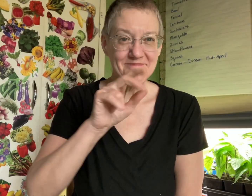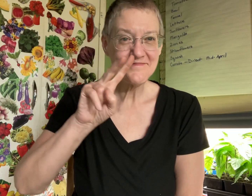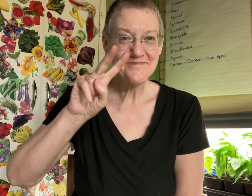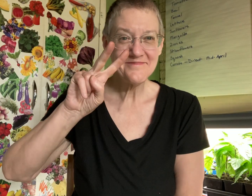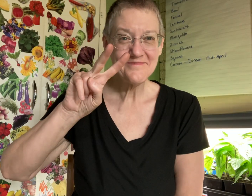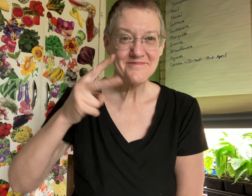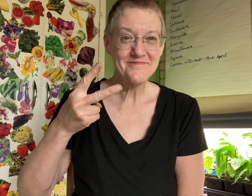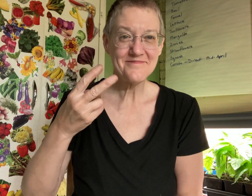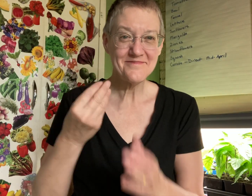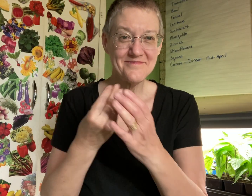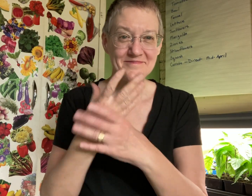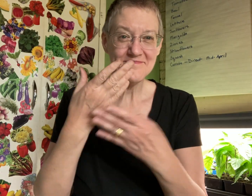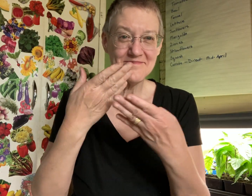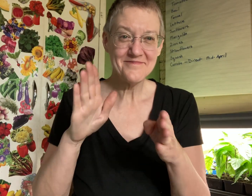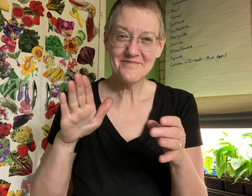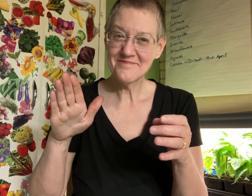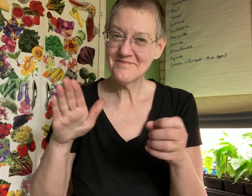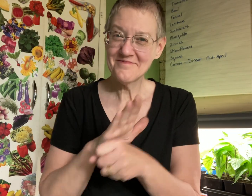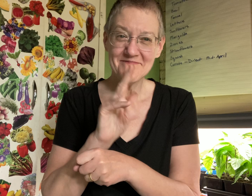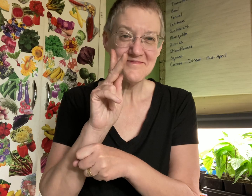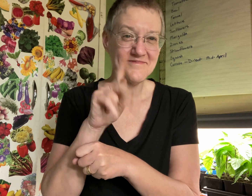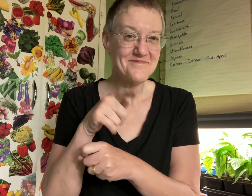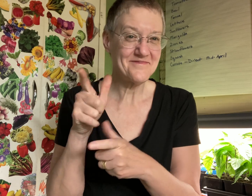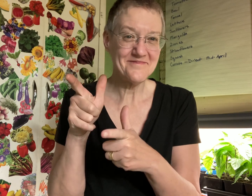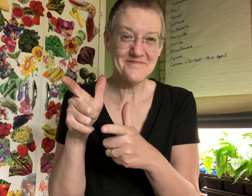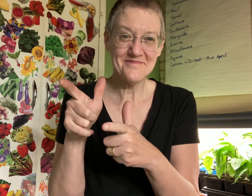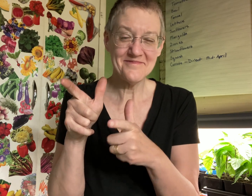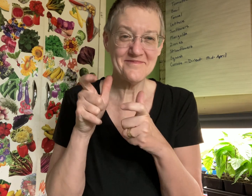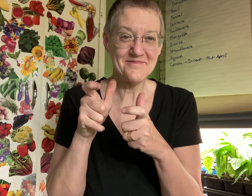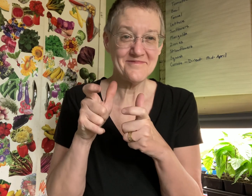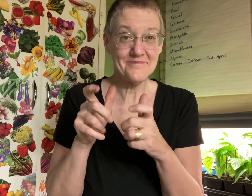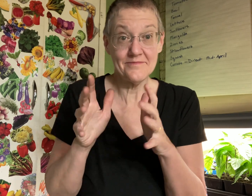That second grow room, it is filling up fast.